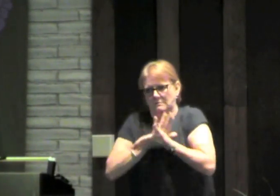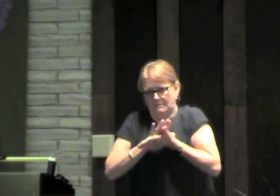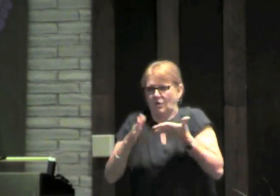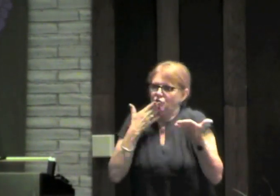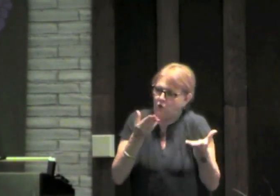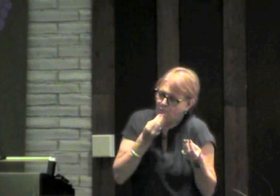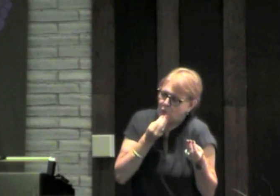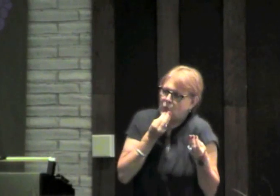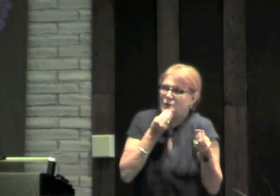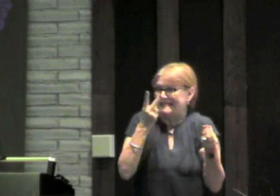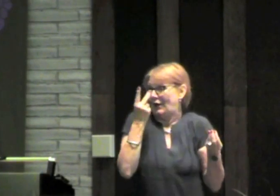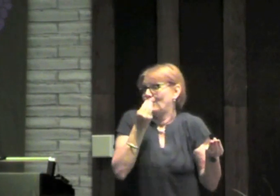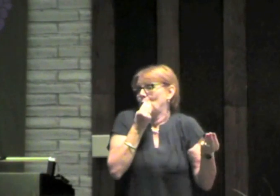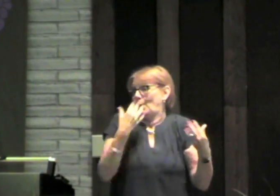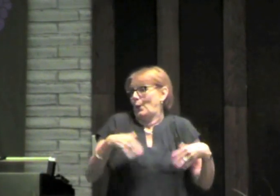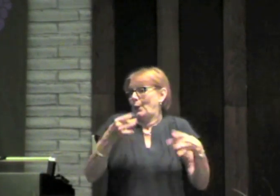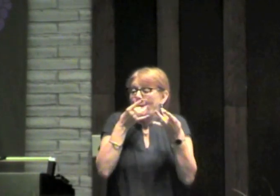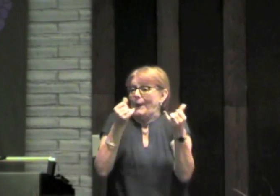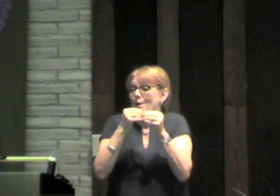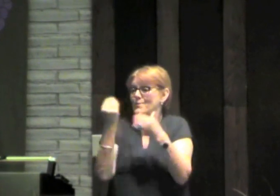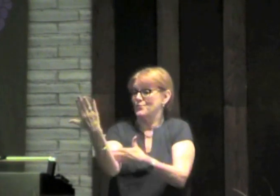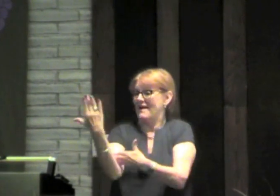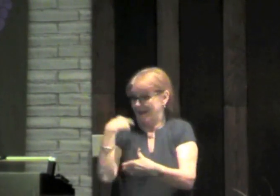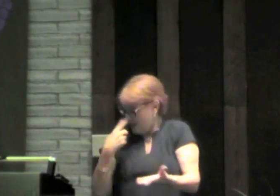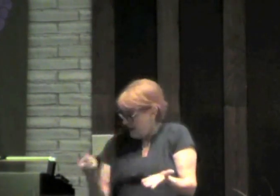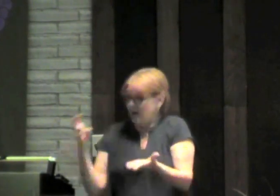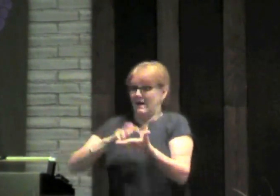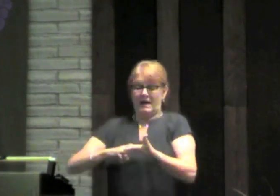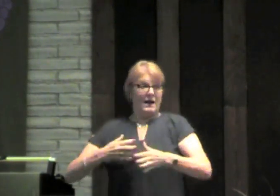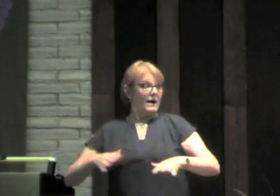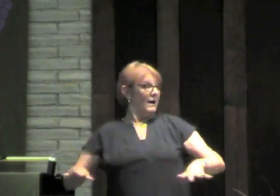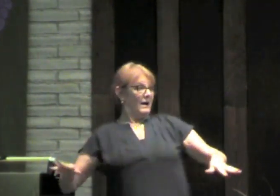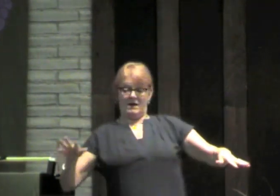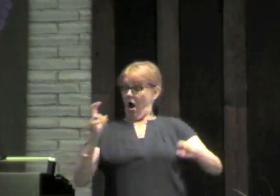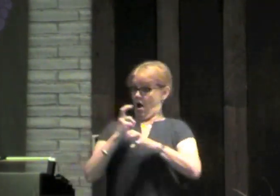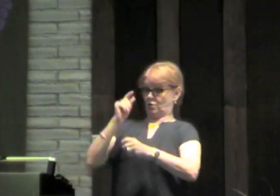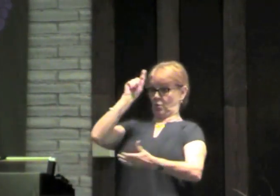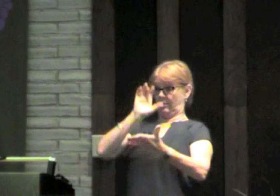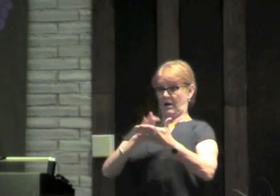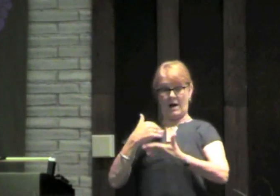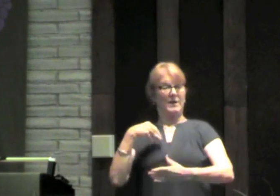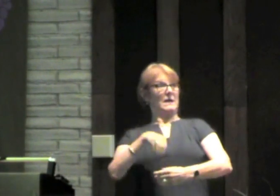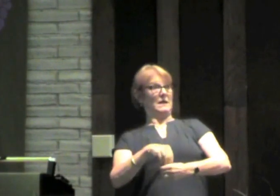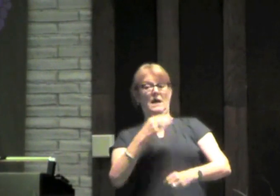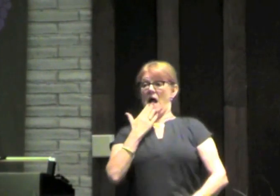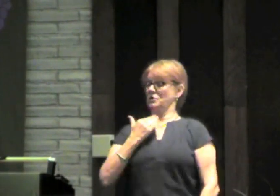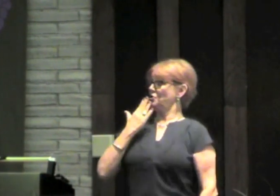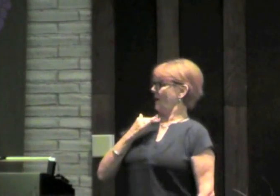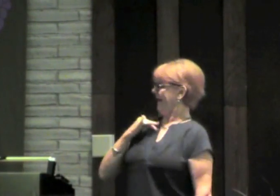very cute, but nice, and the food was really, they fed us well. You know, breakfast was amazing. It was hard for me to believe that